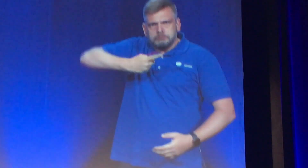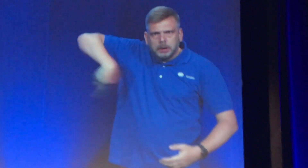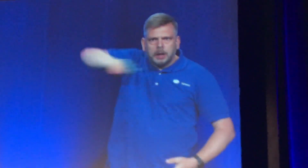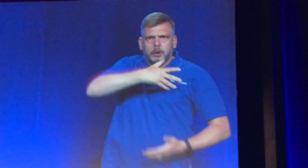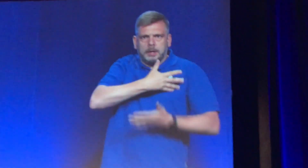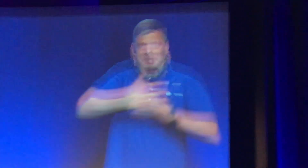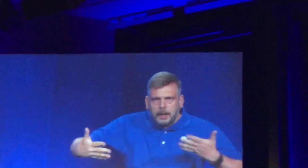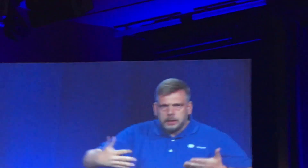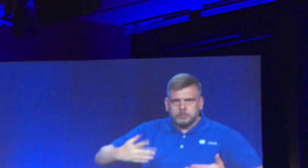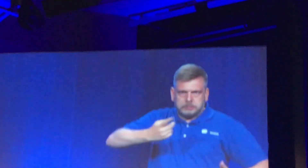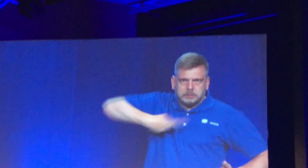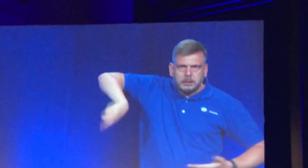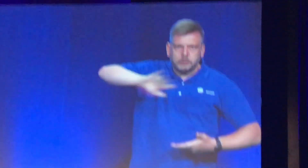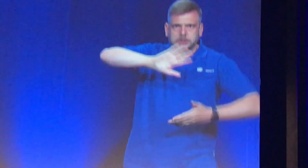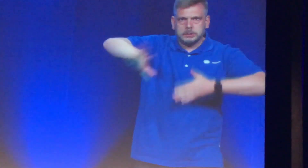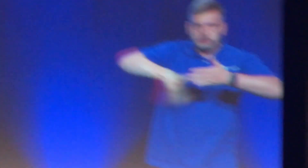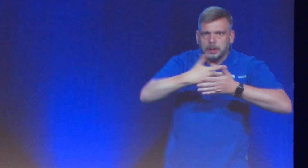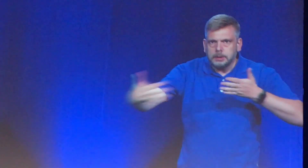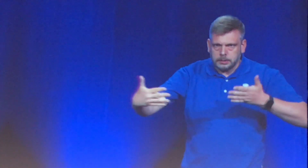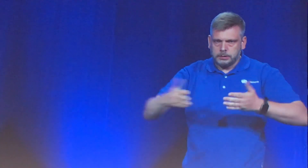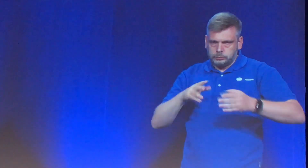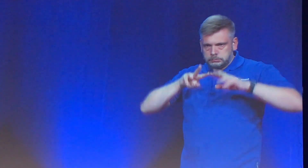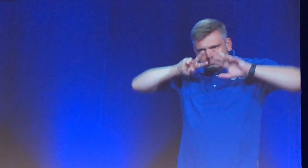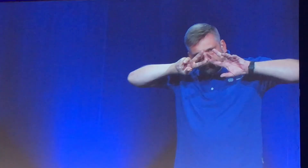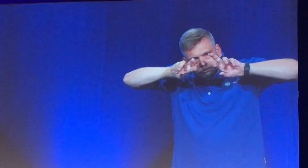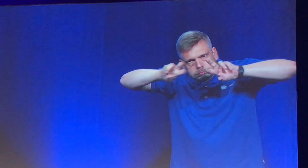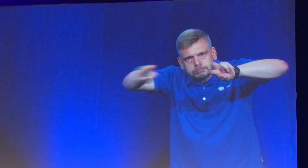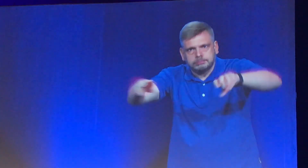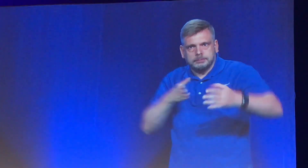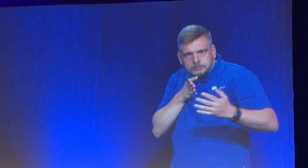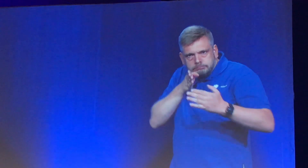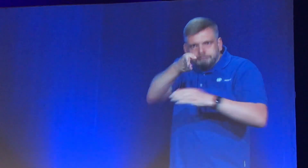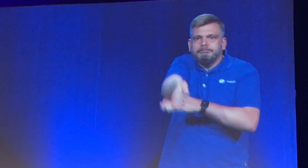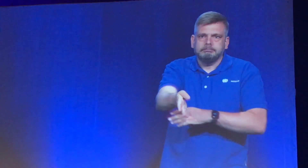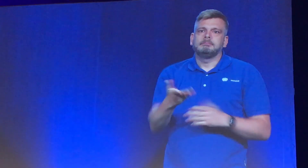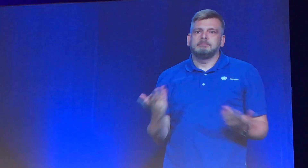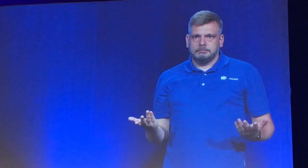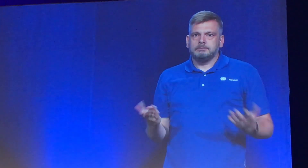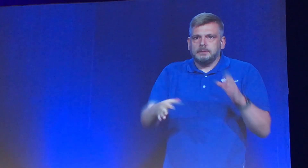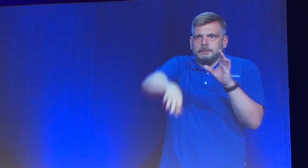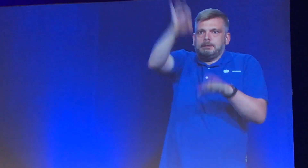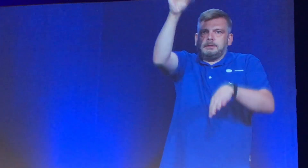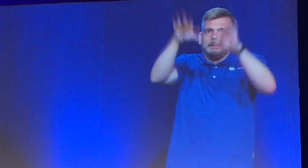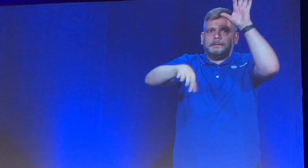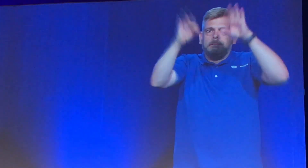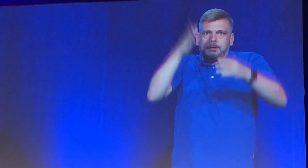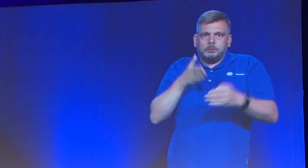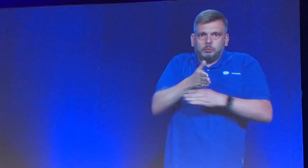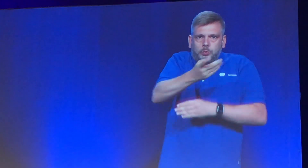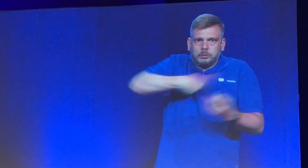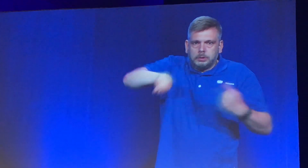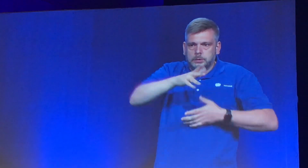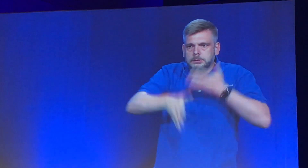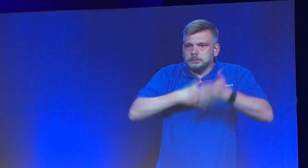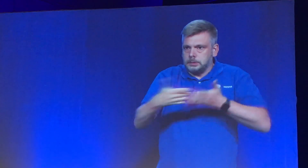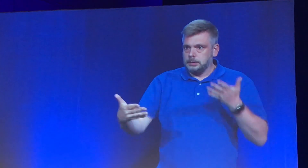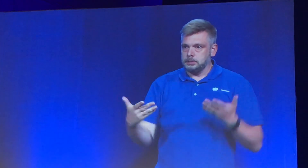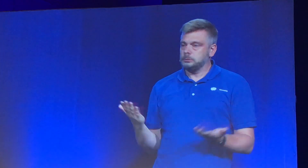to seek and receive and impart information and ideas through any media, regardless